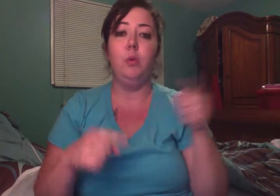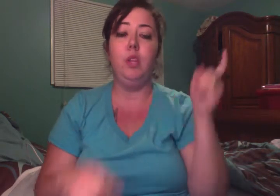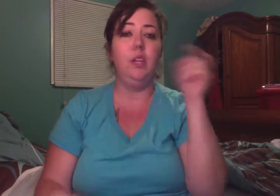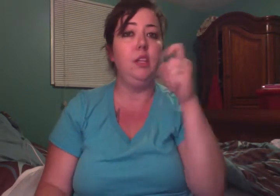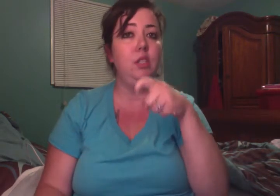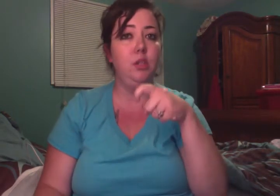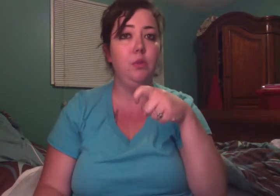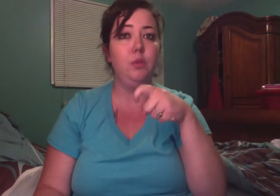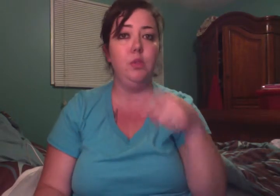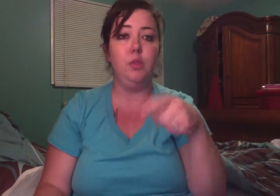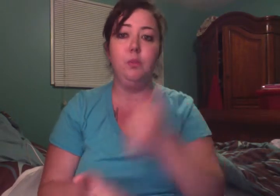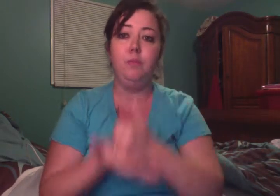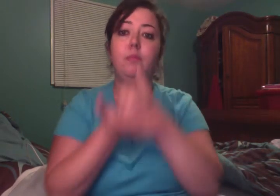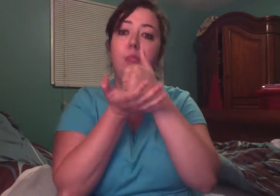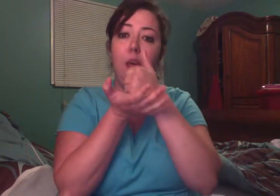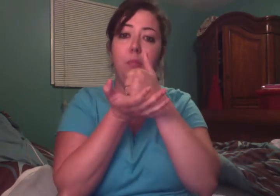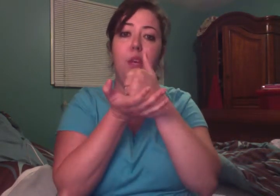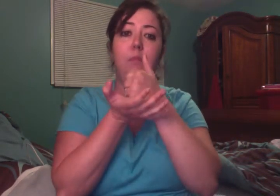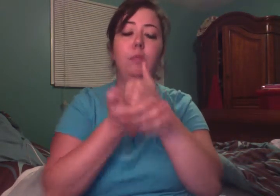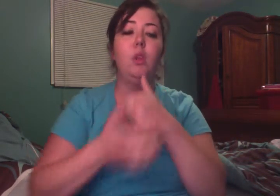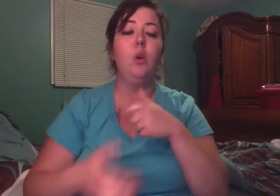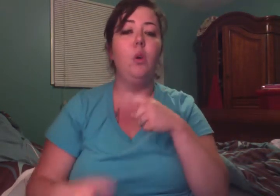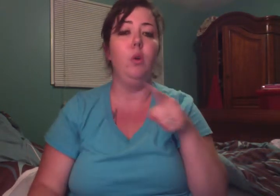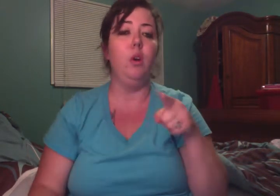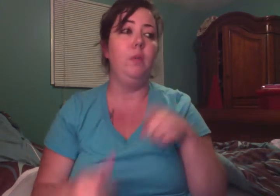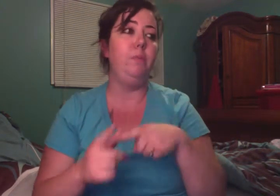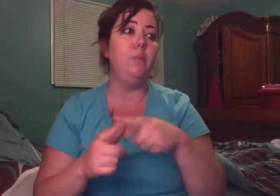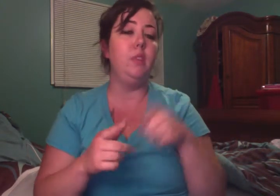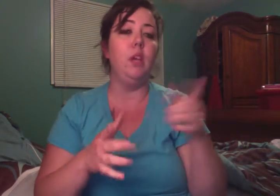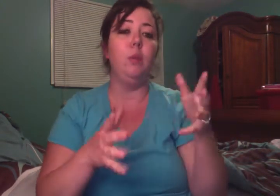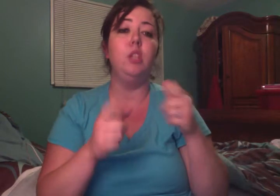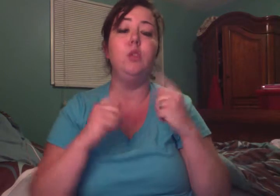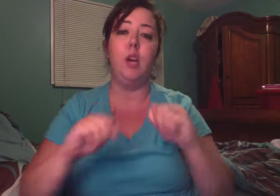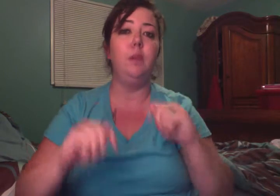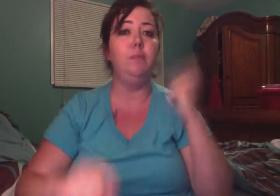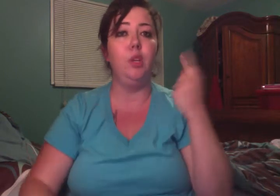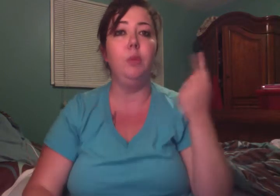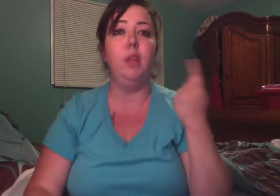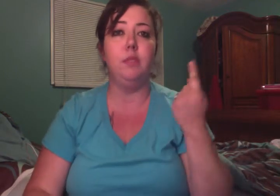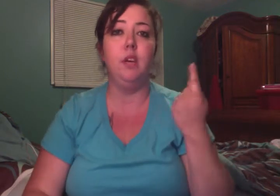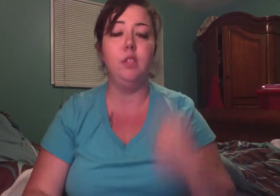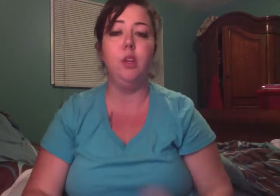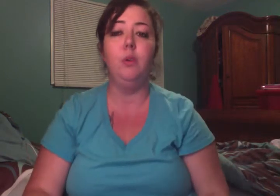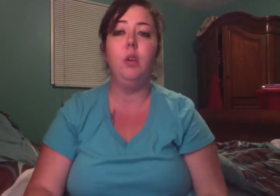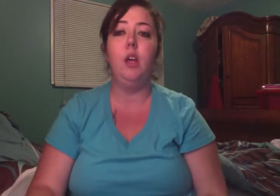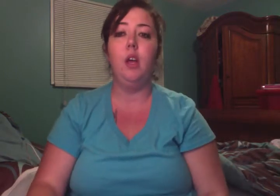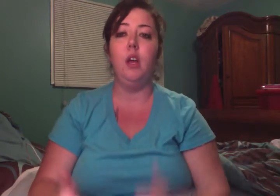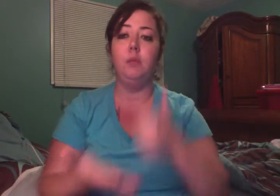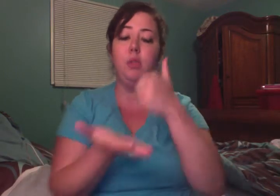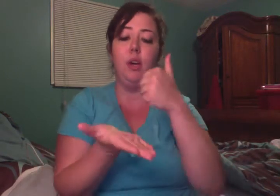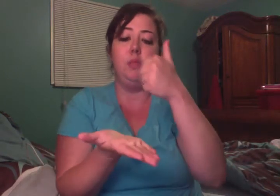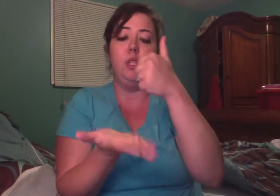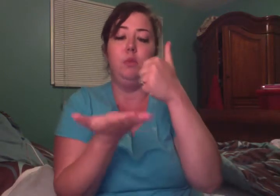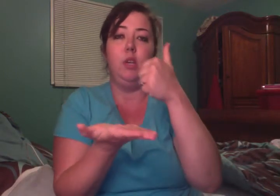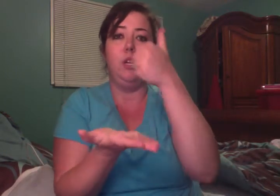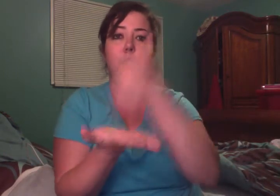need you to help them, or they want to try, by themselves alone. So help is just one hand and